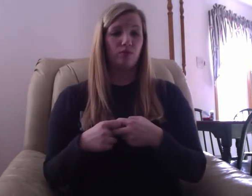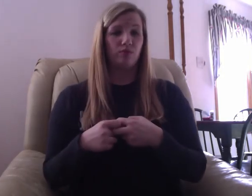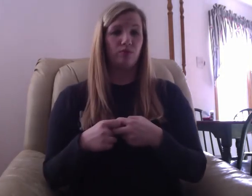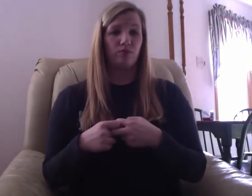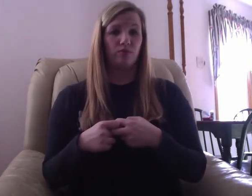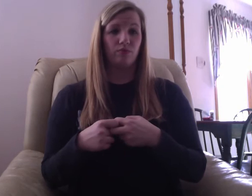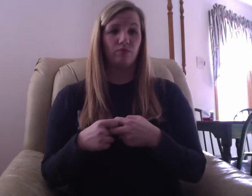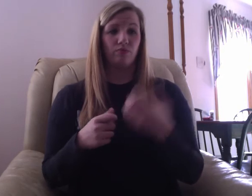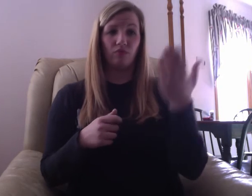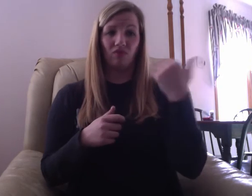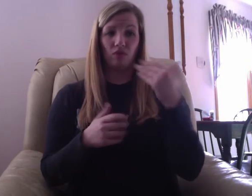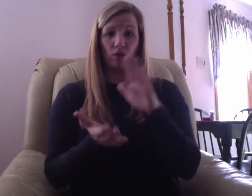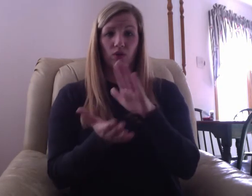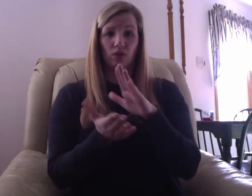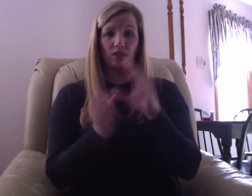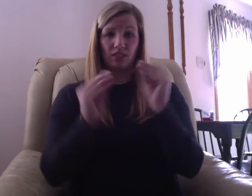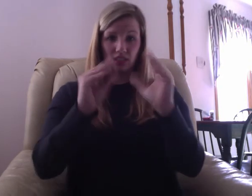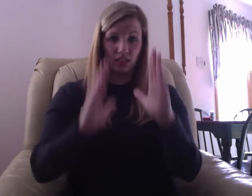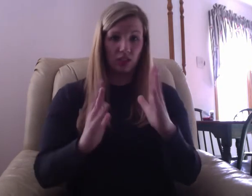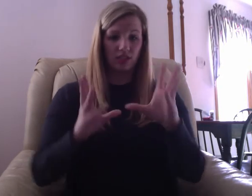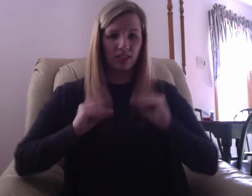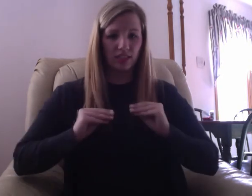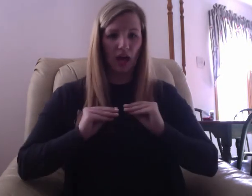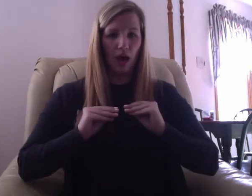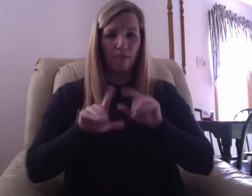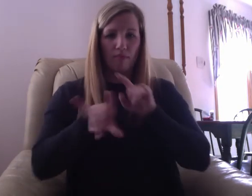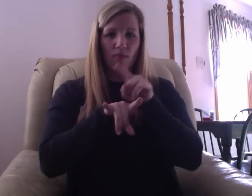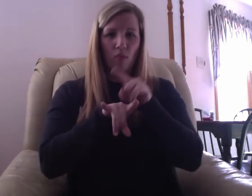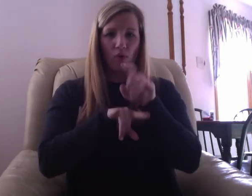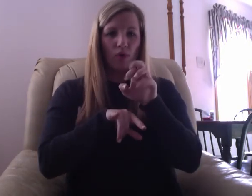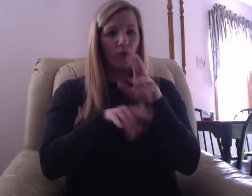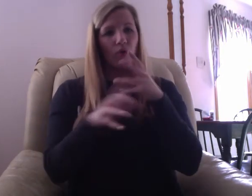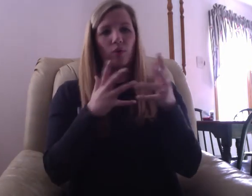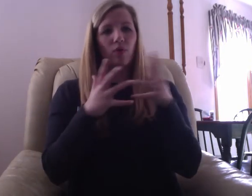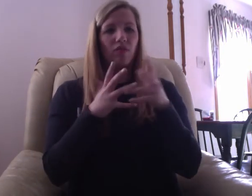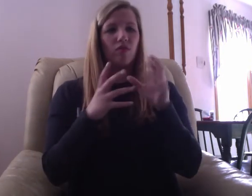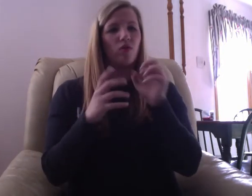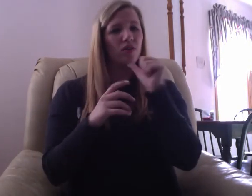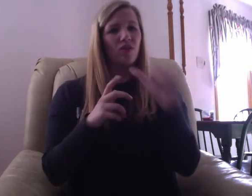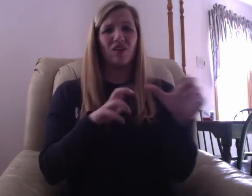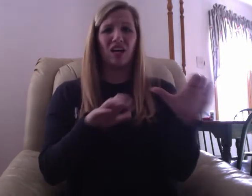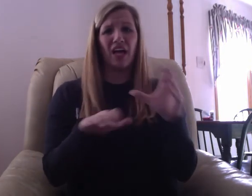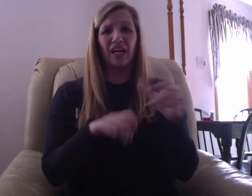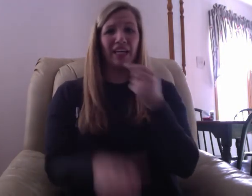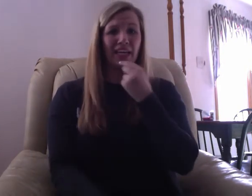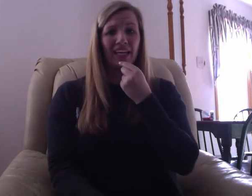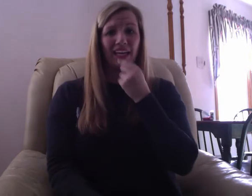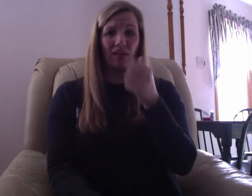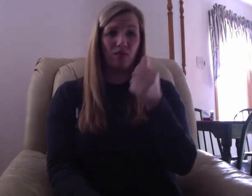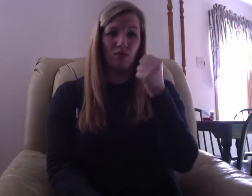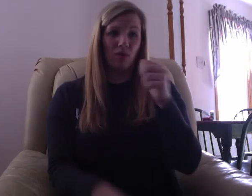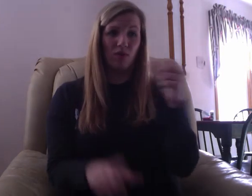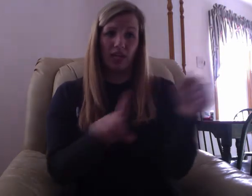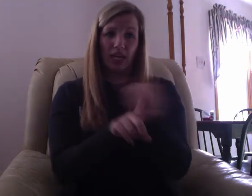instructors would let bullying happen, or they would just say, well, just don't act so gay, they won't hit you.